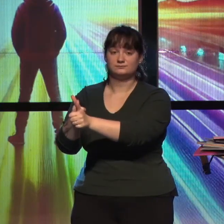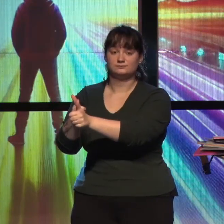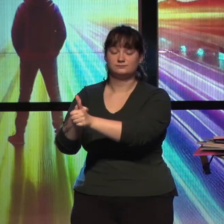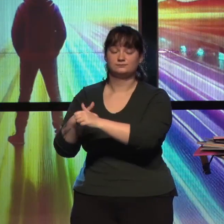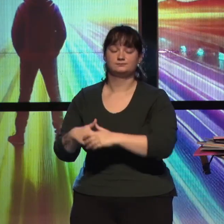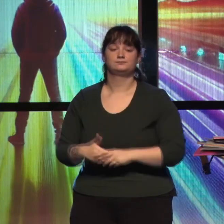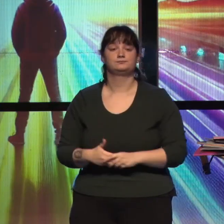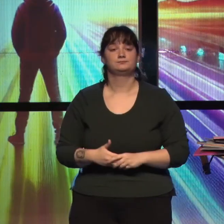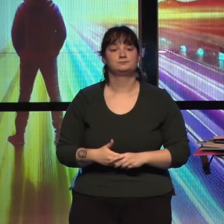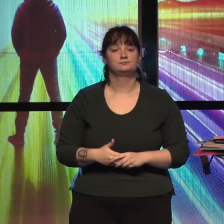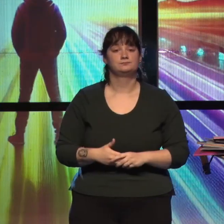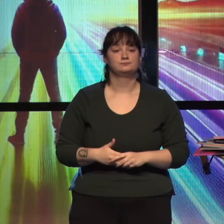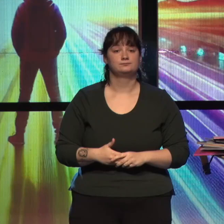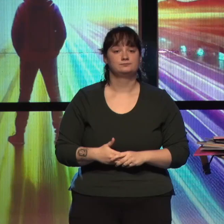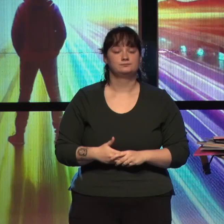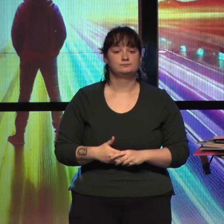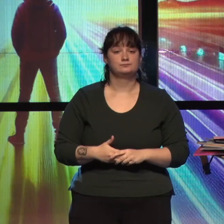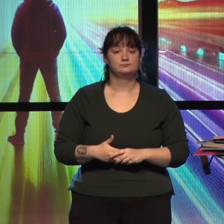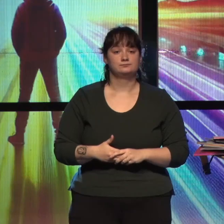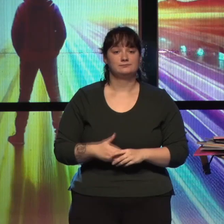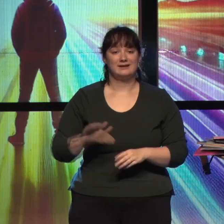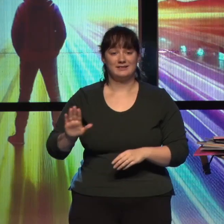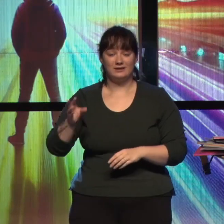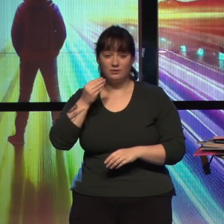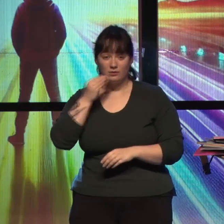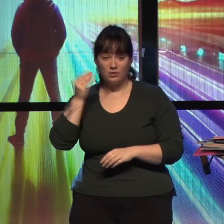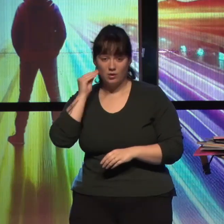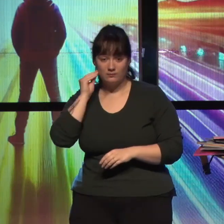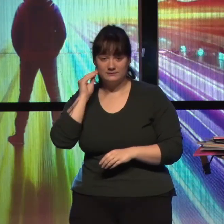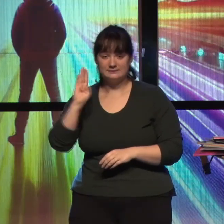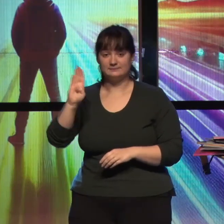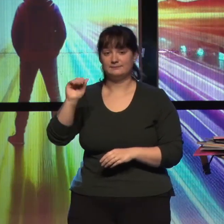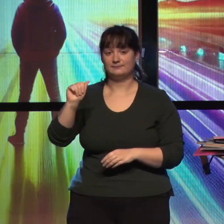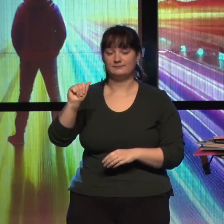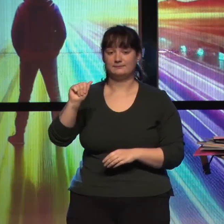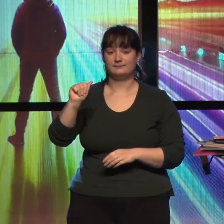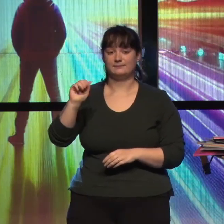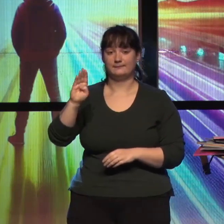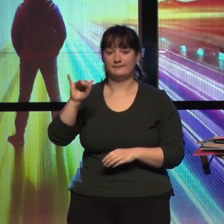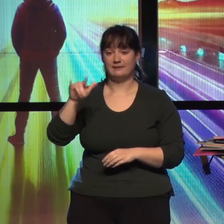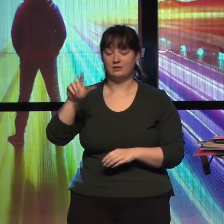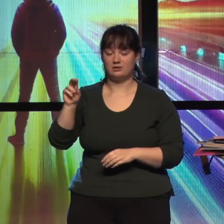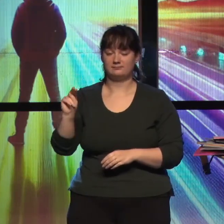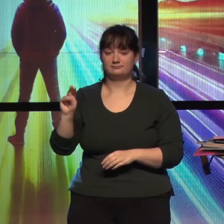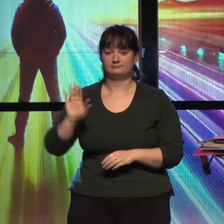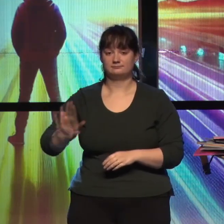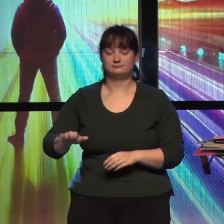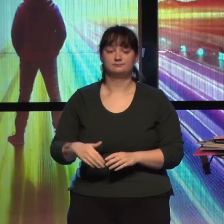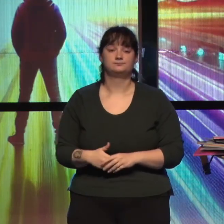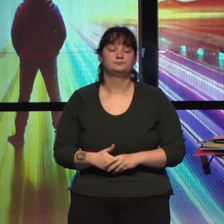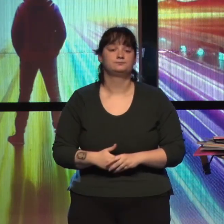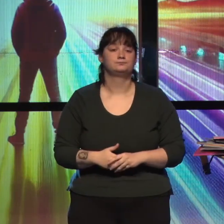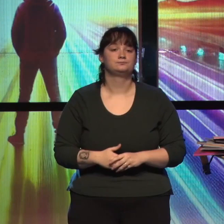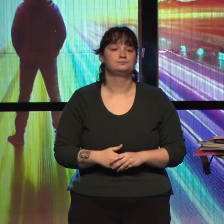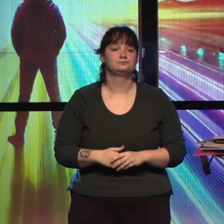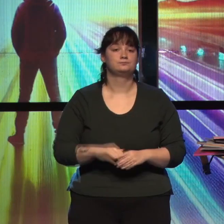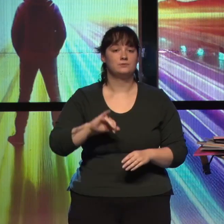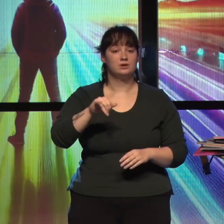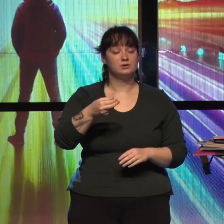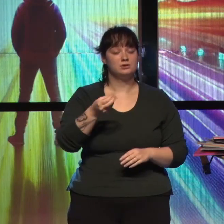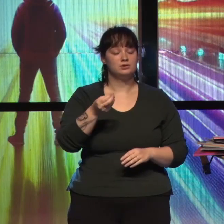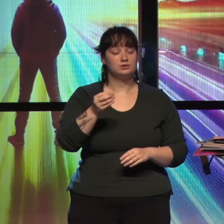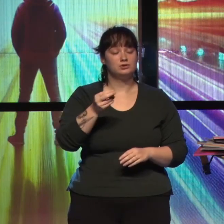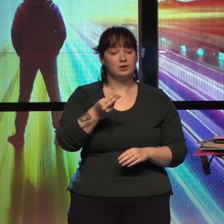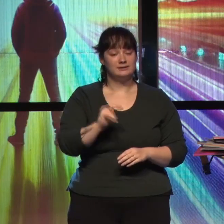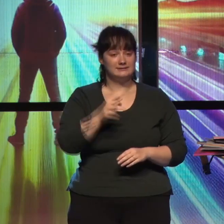trinity. And what's their home field is Babylon, right? That's where they were made. That's where they flourished. Now, according to John, these two teams are engaged